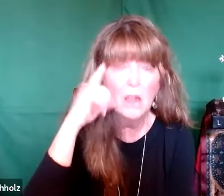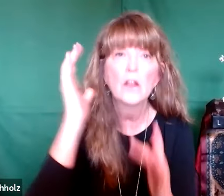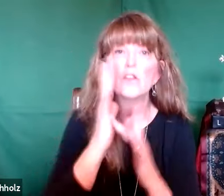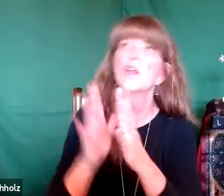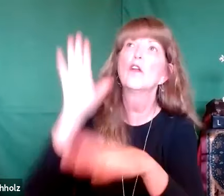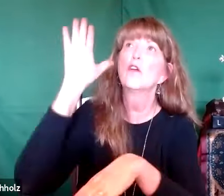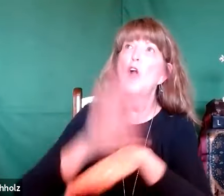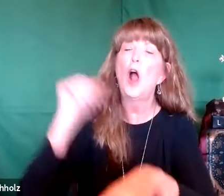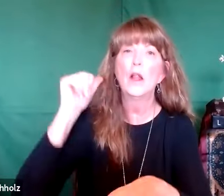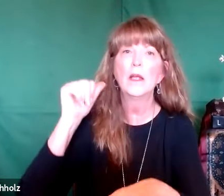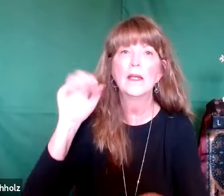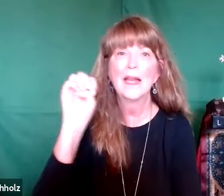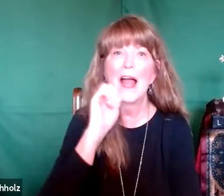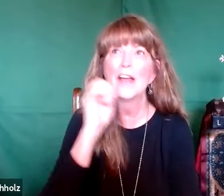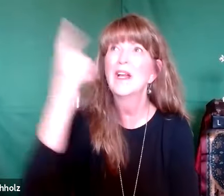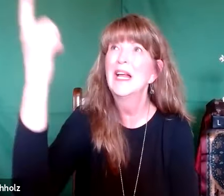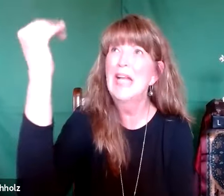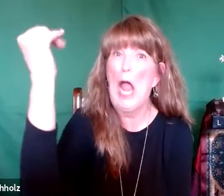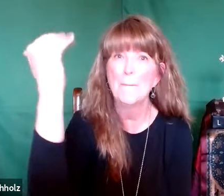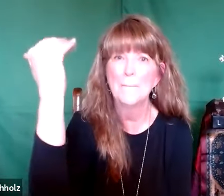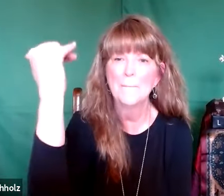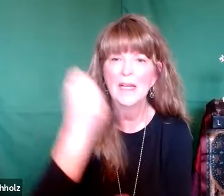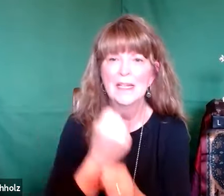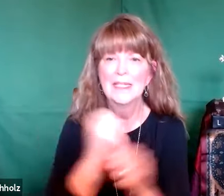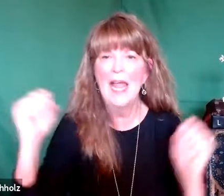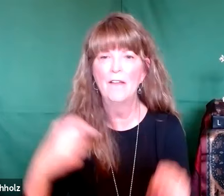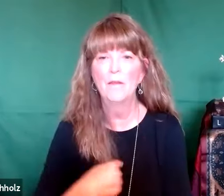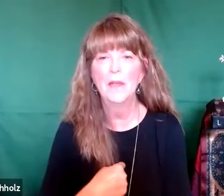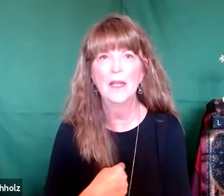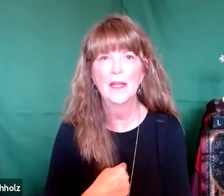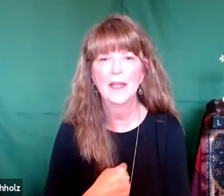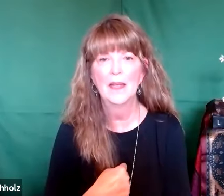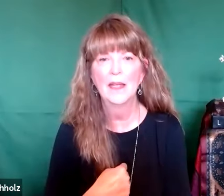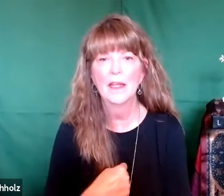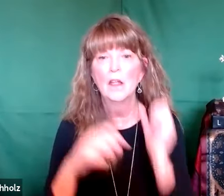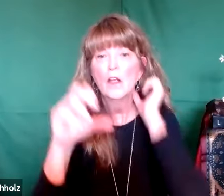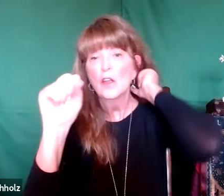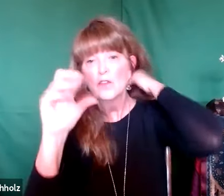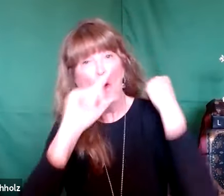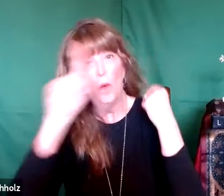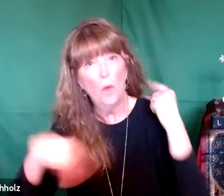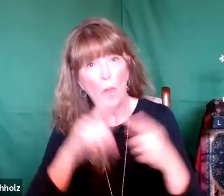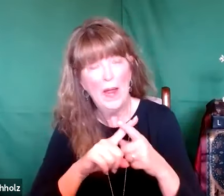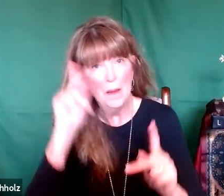Jesus calling out, Eloah, Eloah, they thought that he was calling Elijah to come down and rescue